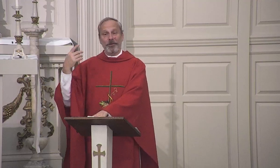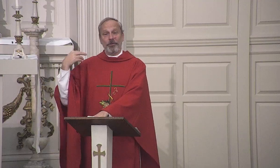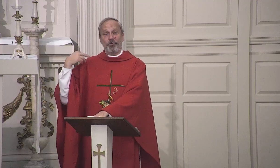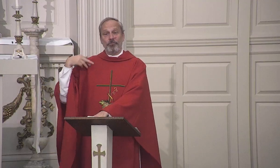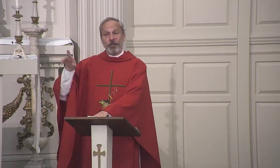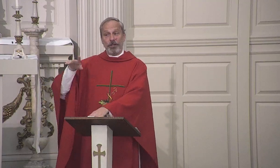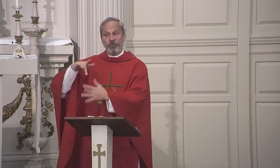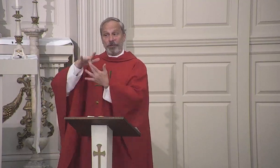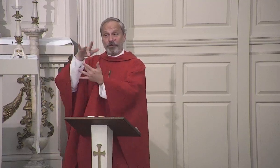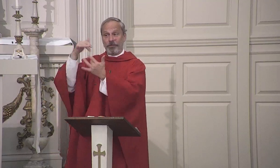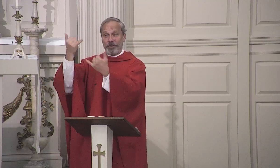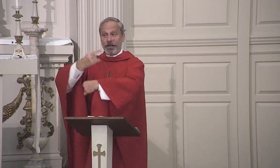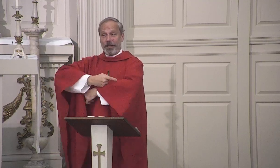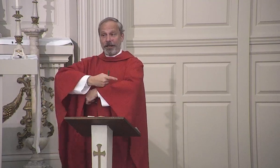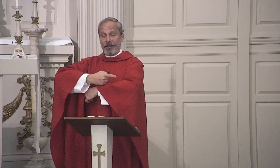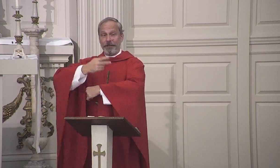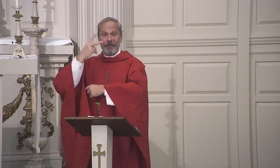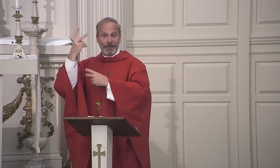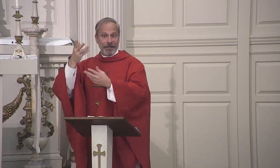And